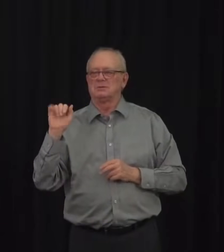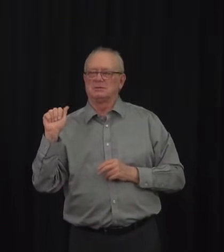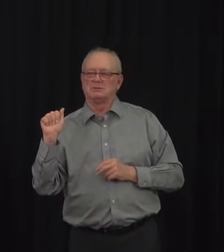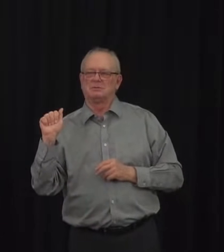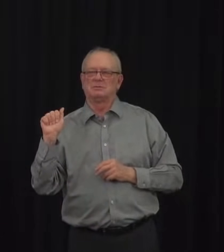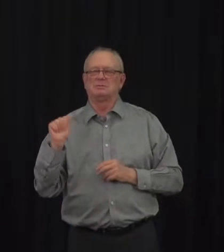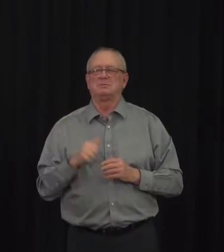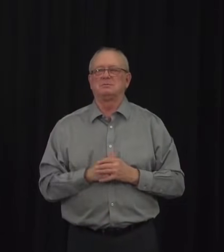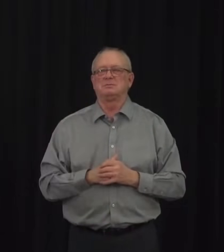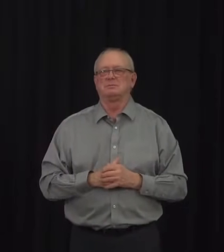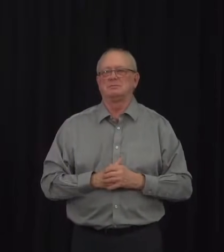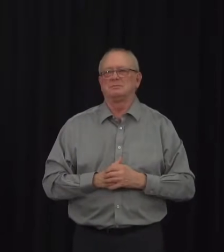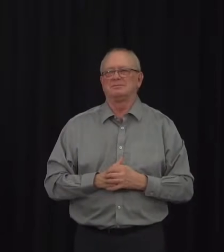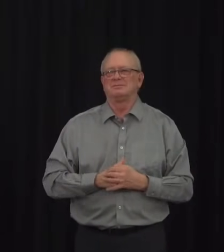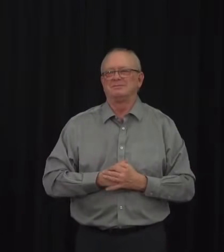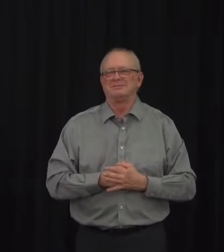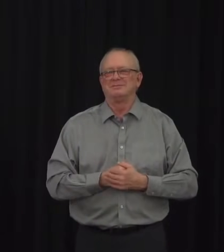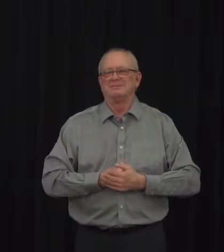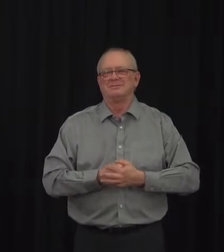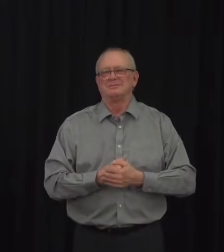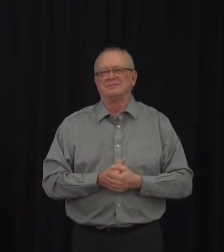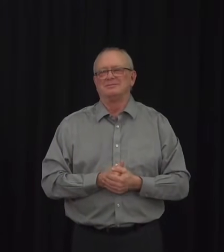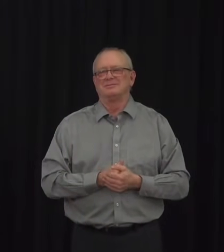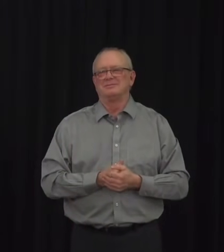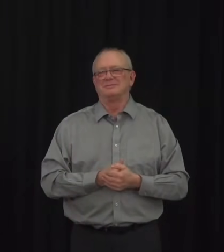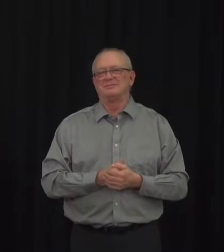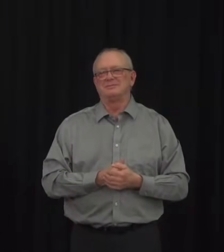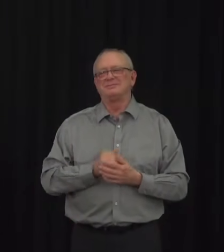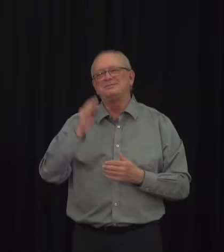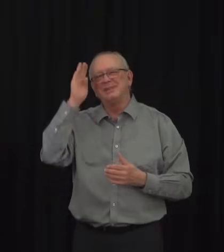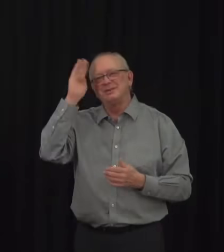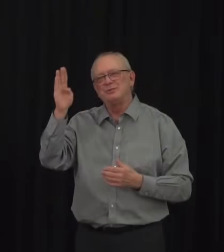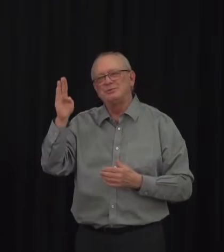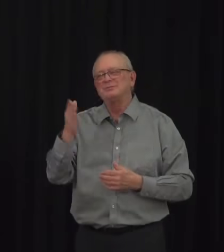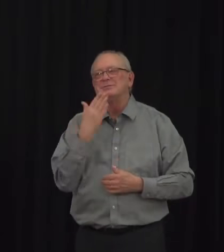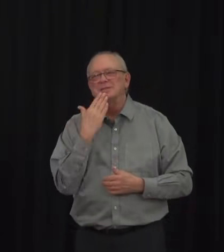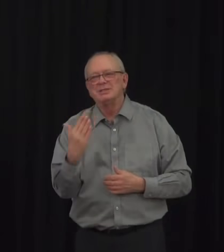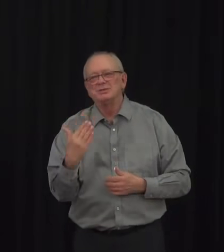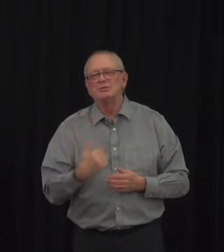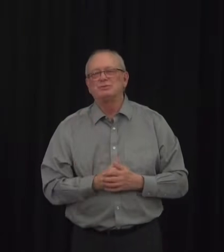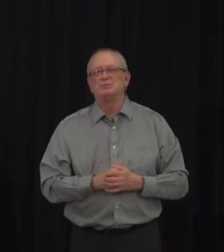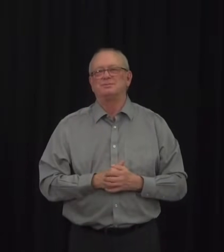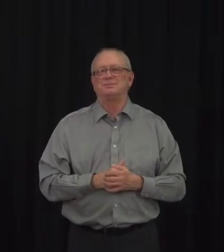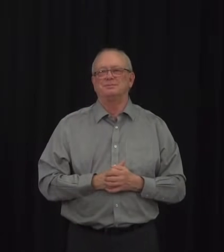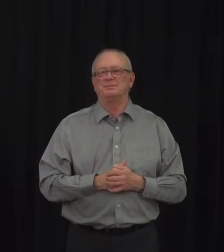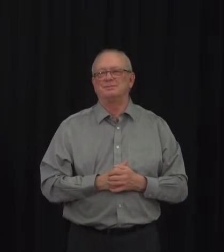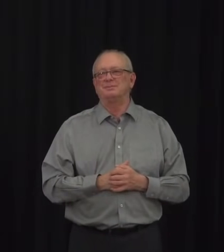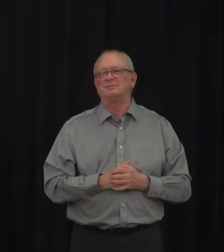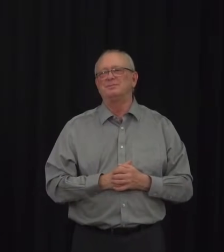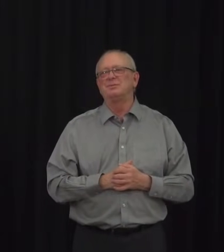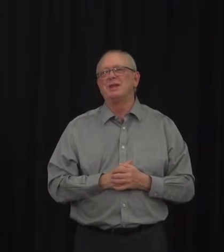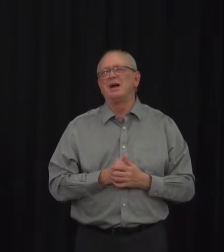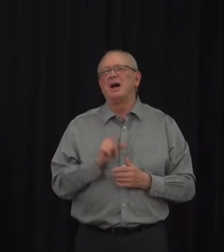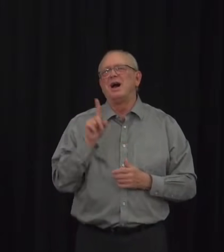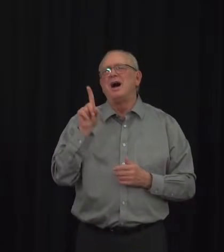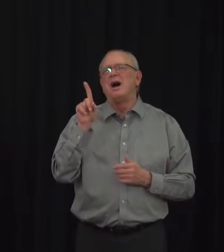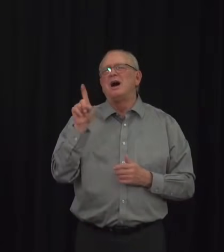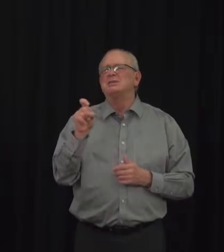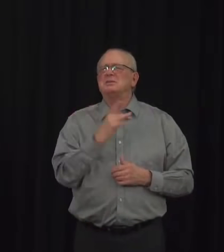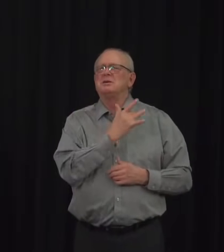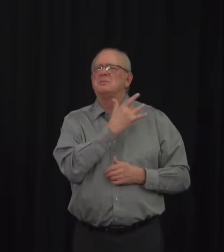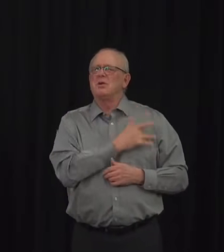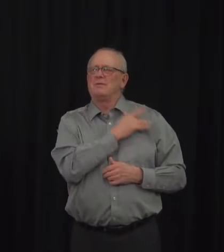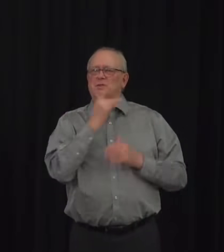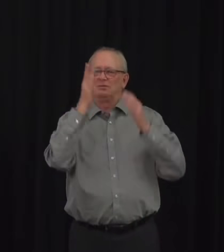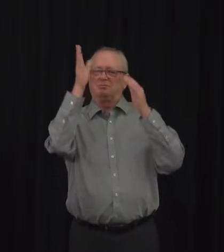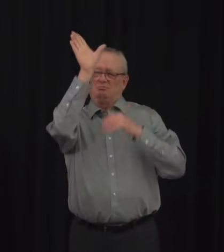Hi there, Dr. Hinshaw. Thank you for taking my question. I wanted to ask about a provincial mask mandate. Yesterday, as part of